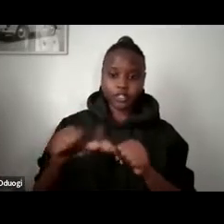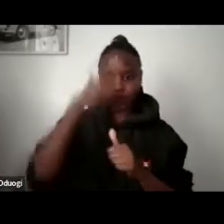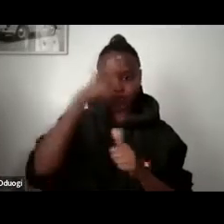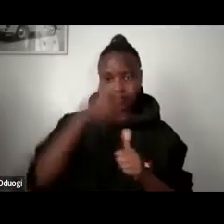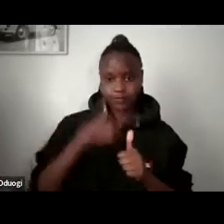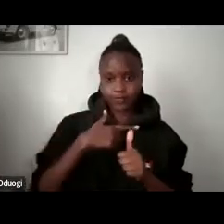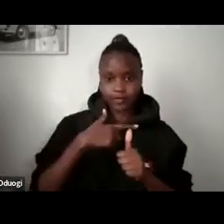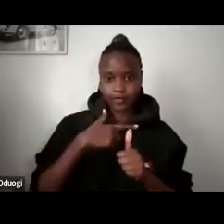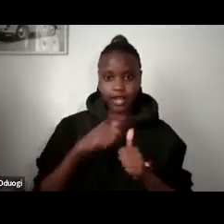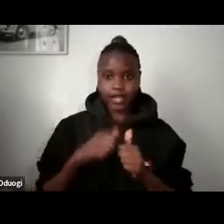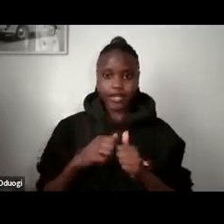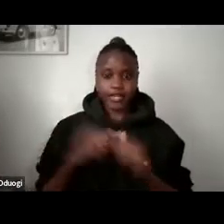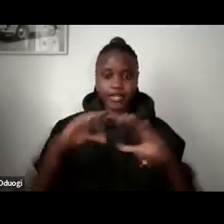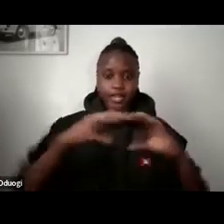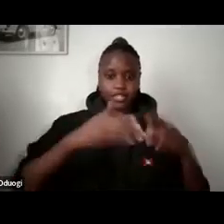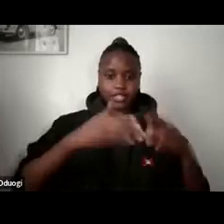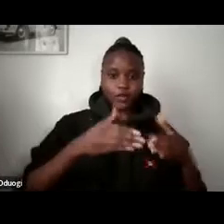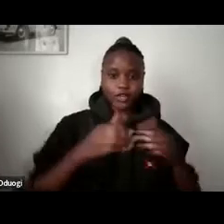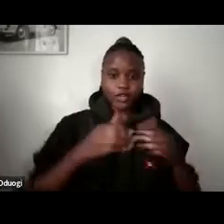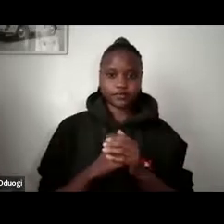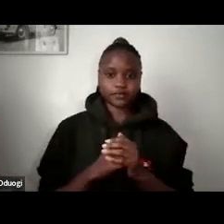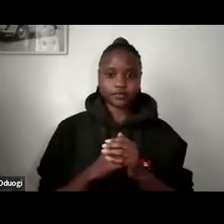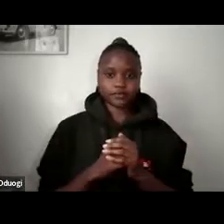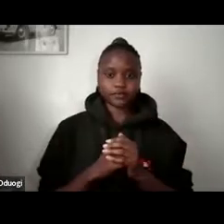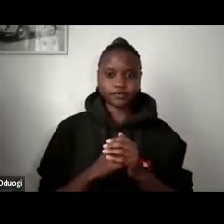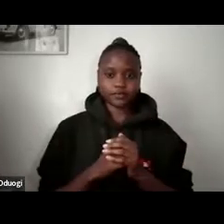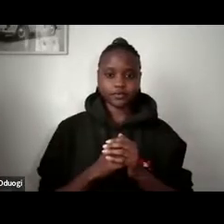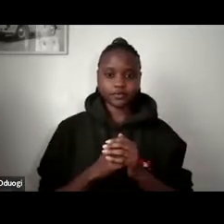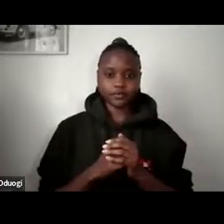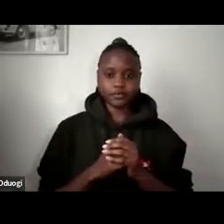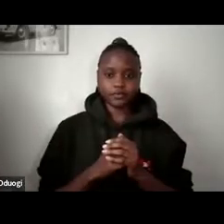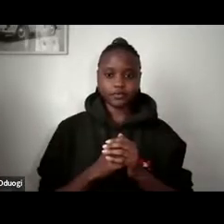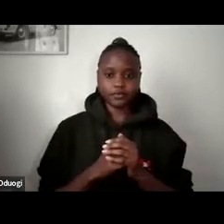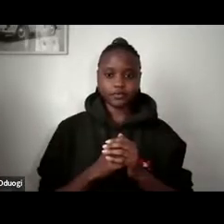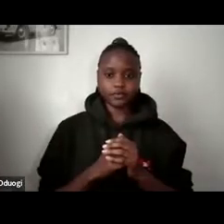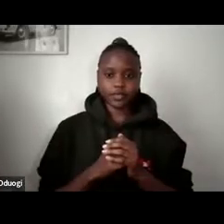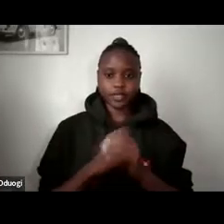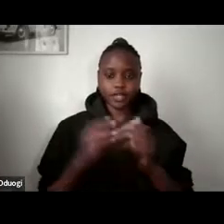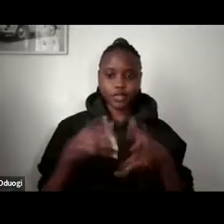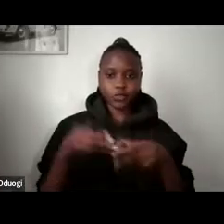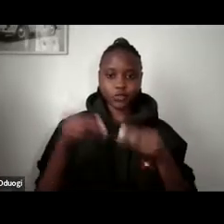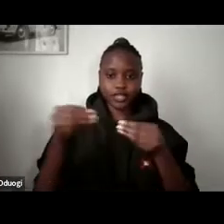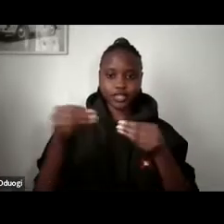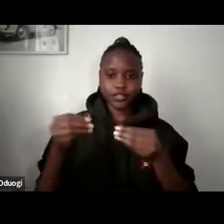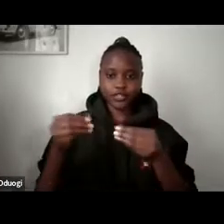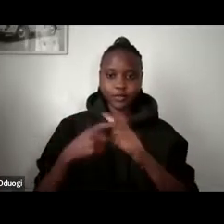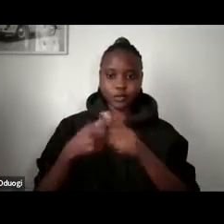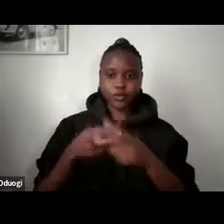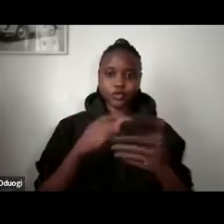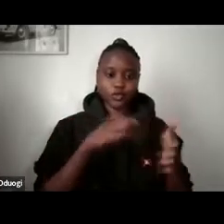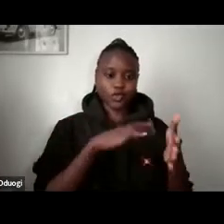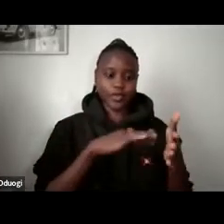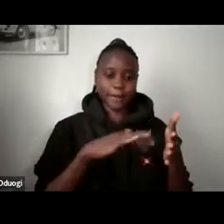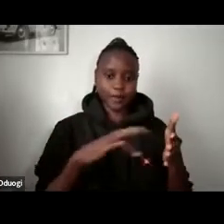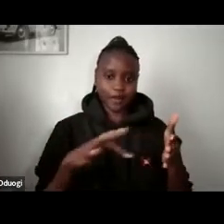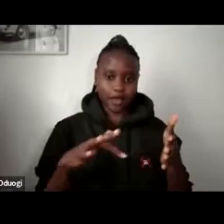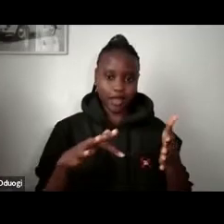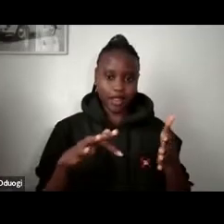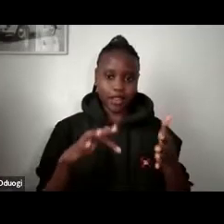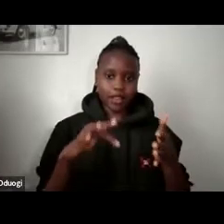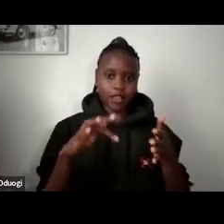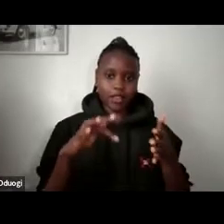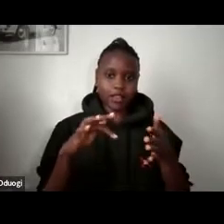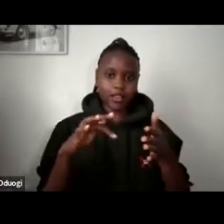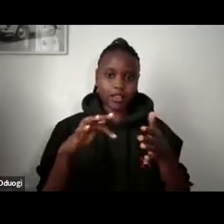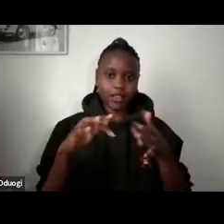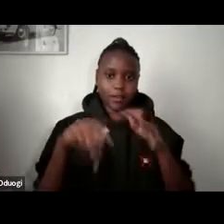needs category, and we will present some awards to the Braille Primary School level.